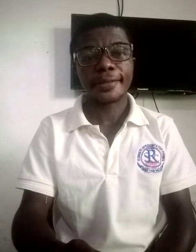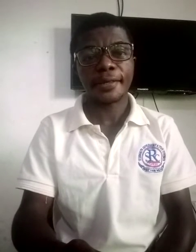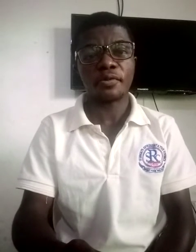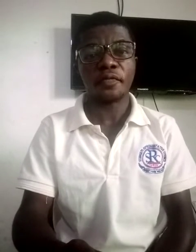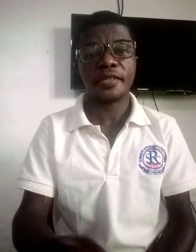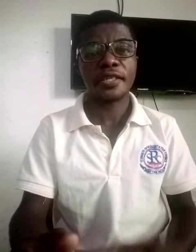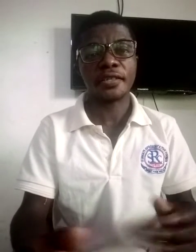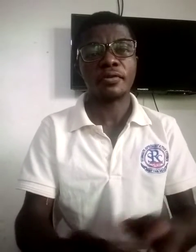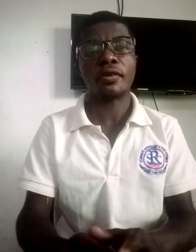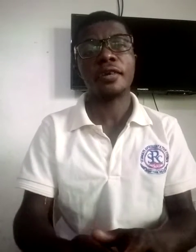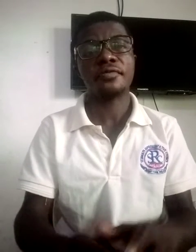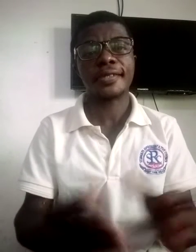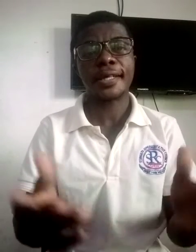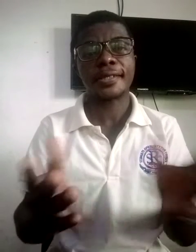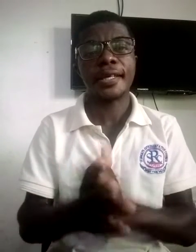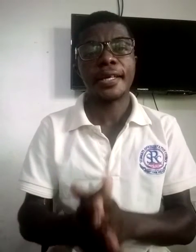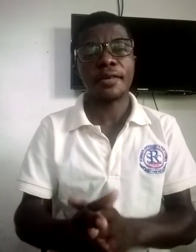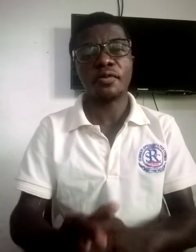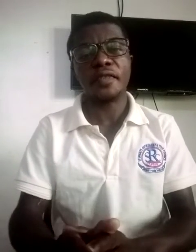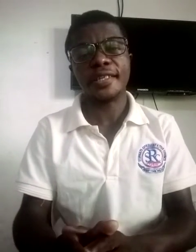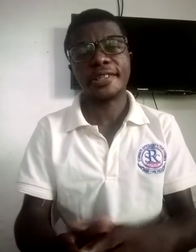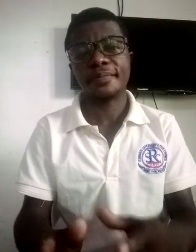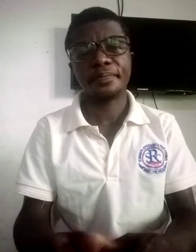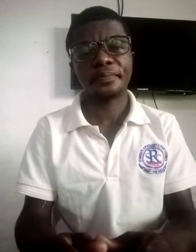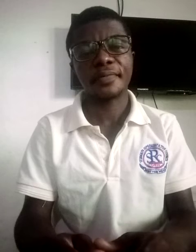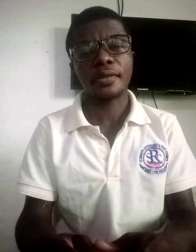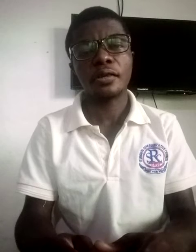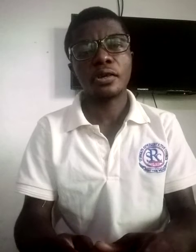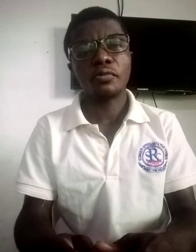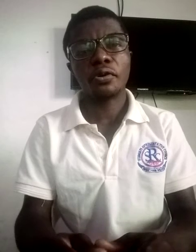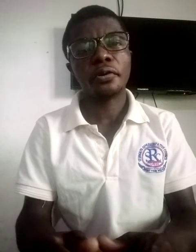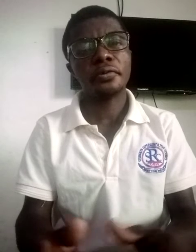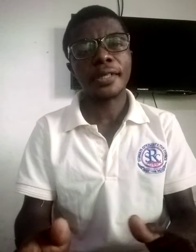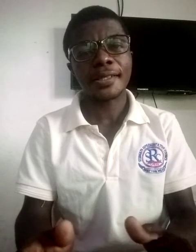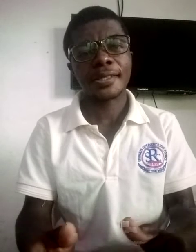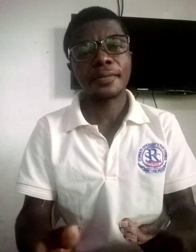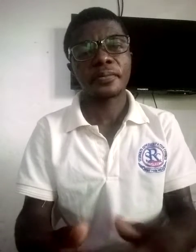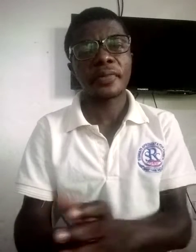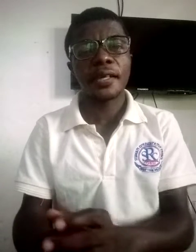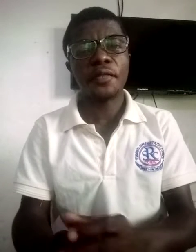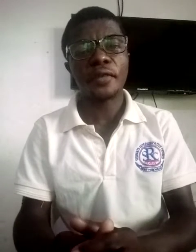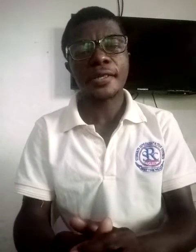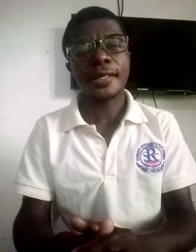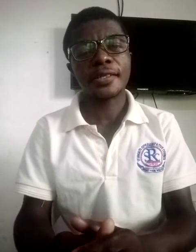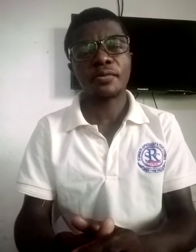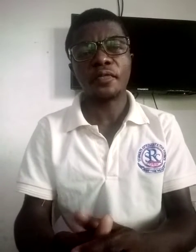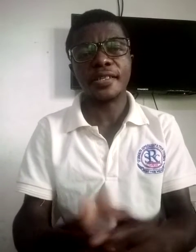a conversation or how to start a conversation. We all know that if you are starting a